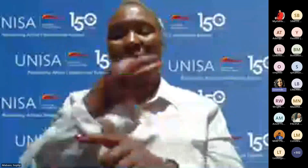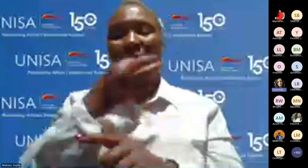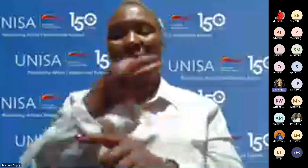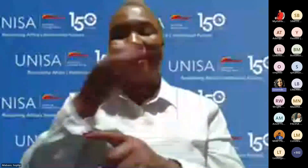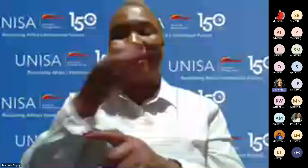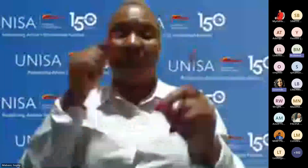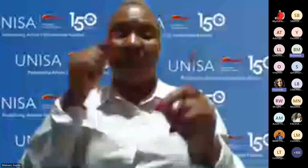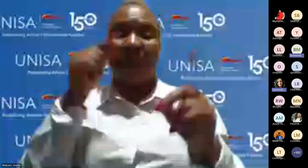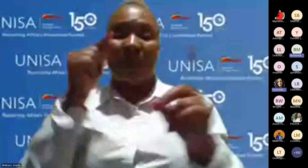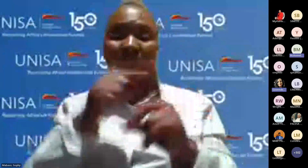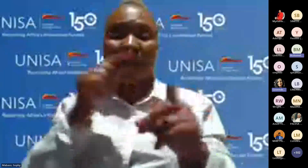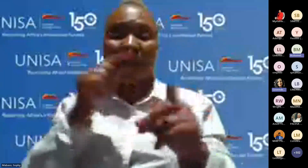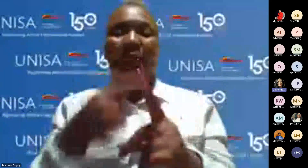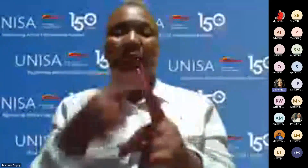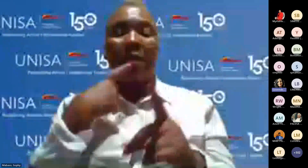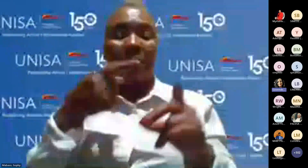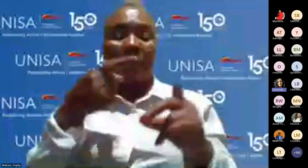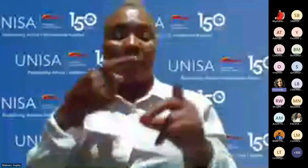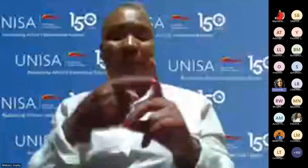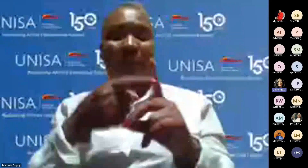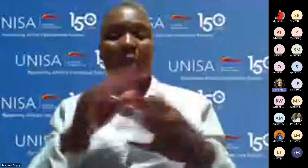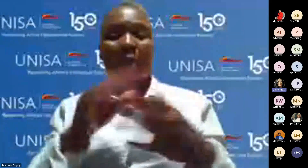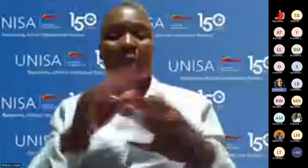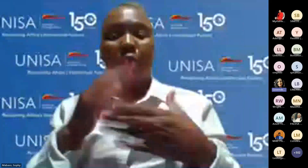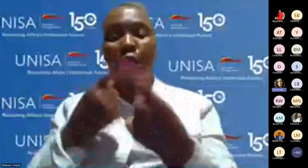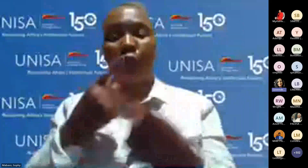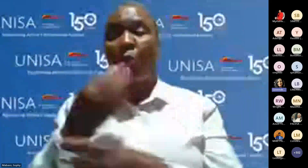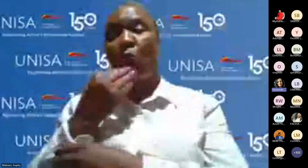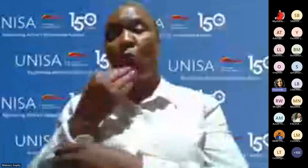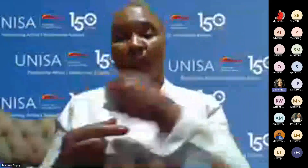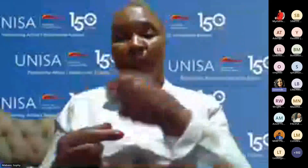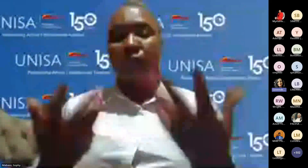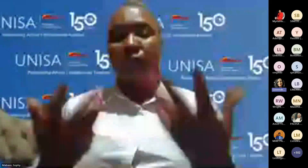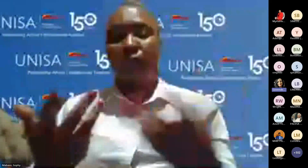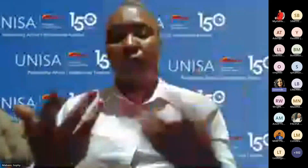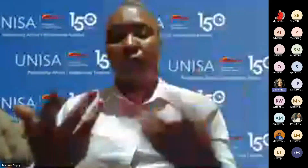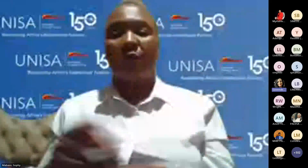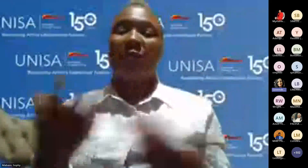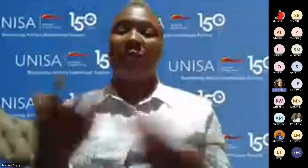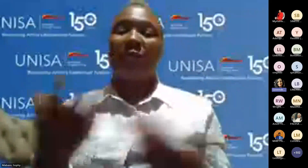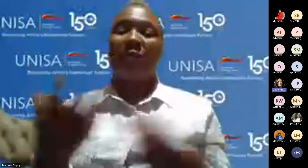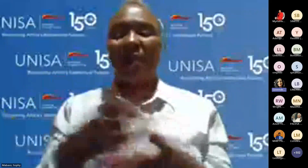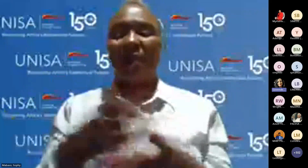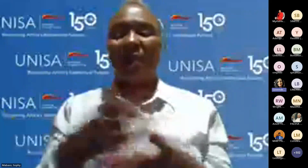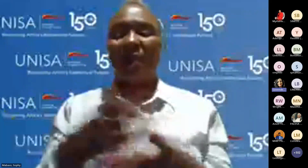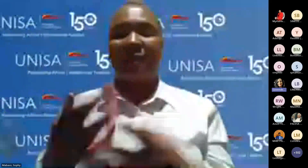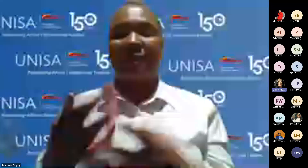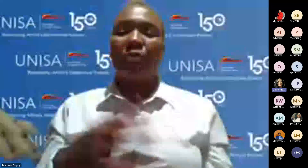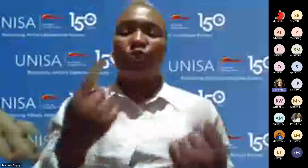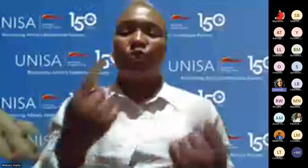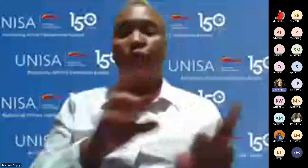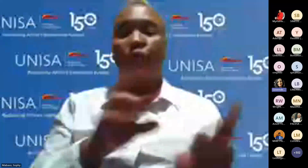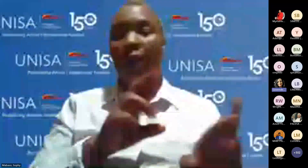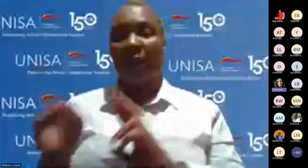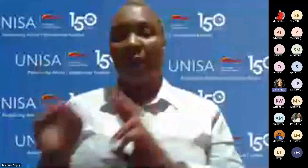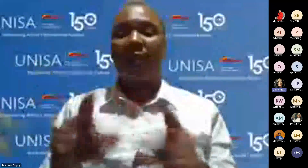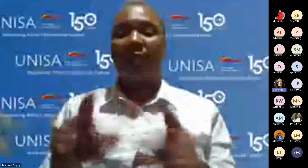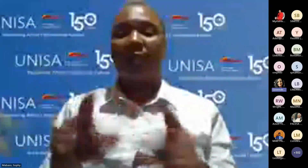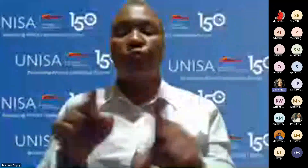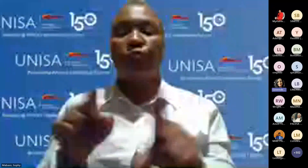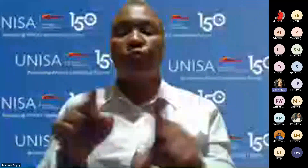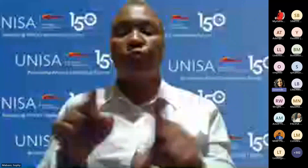know, if you're using those words directly stated by a